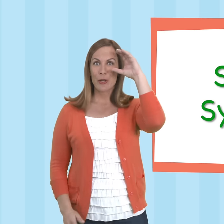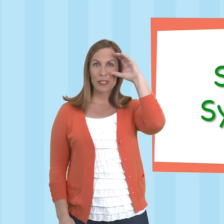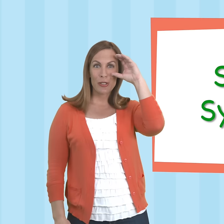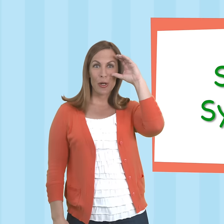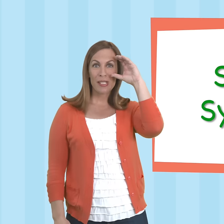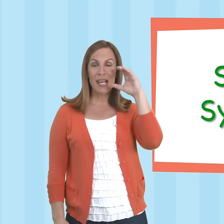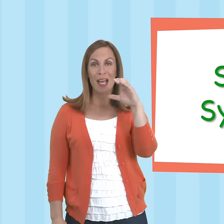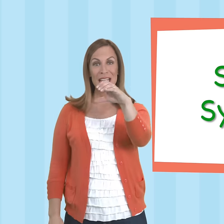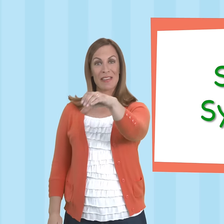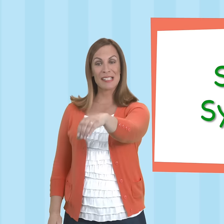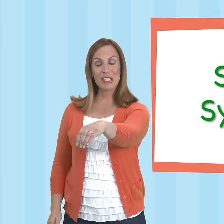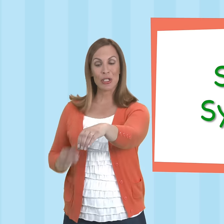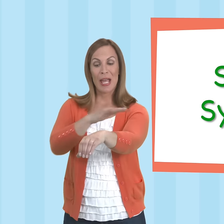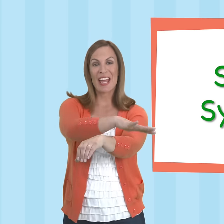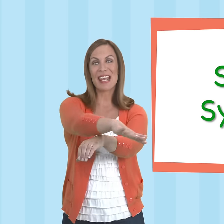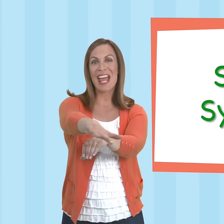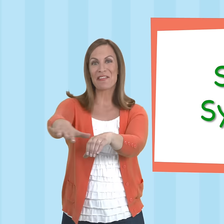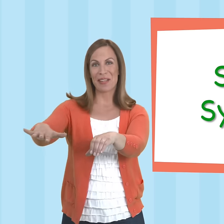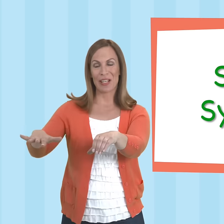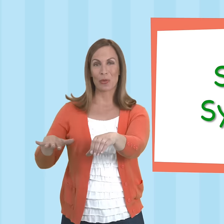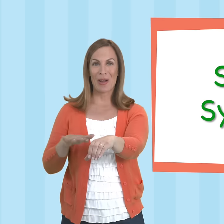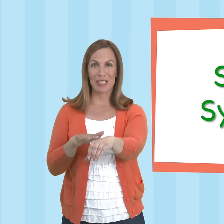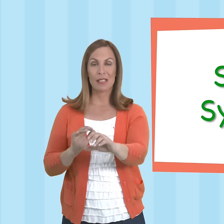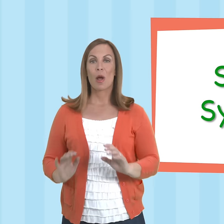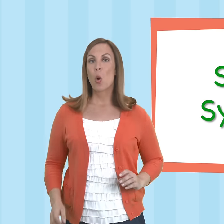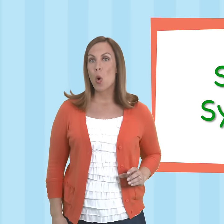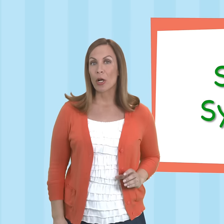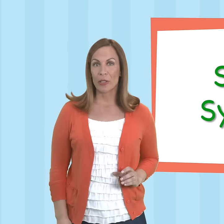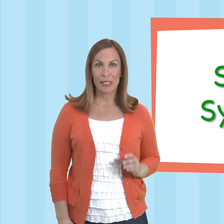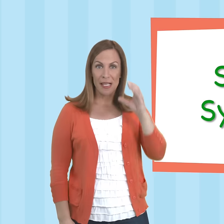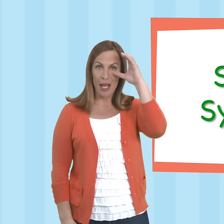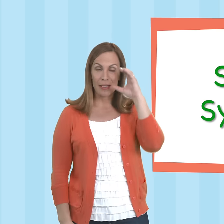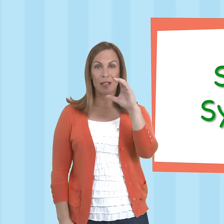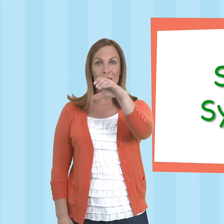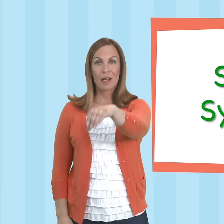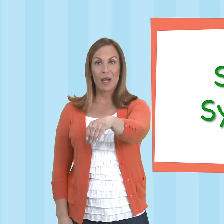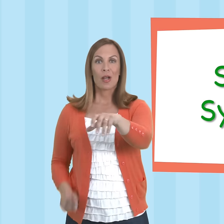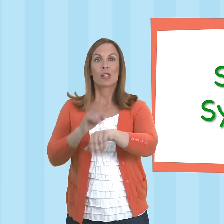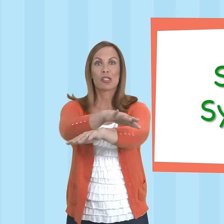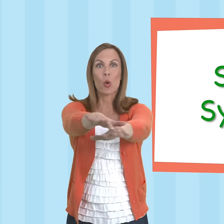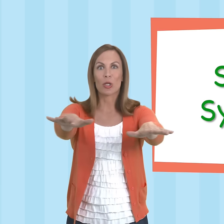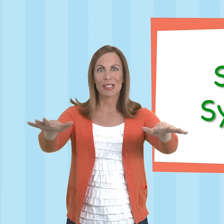First, show the sun in the center and everything around it, or you can sign solar